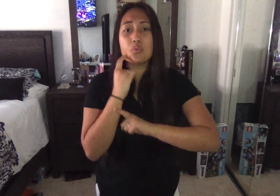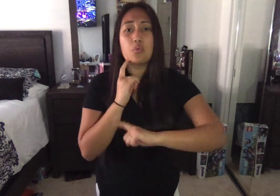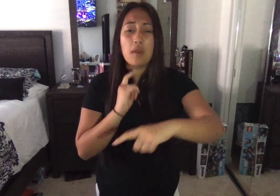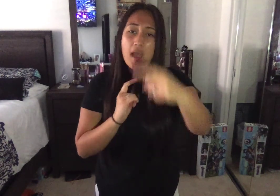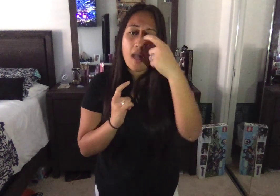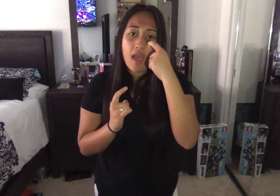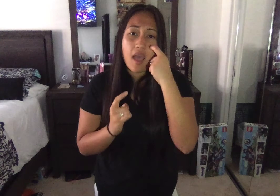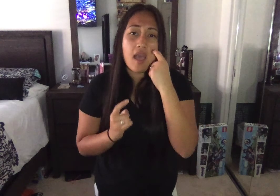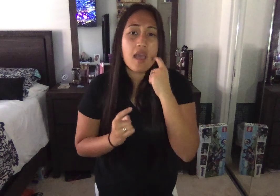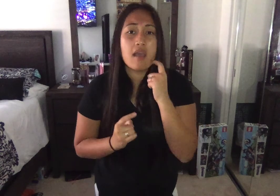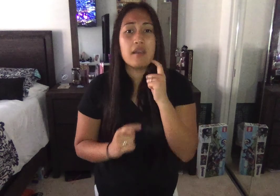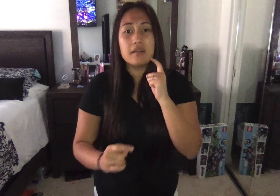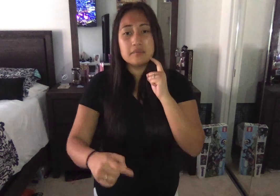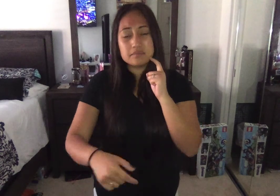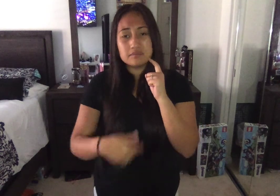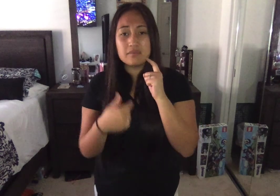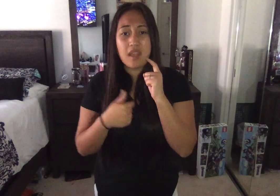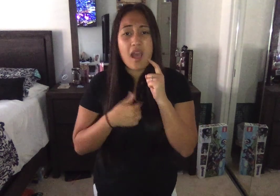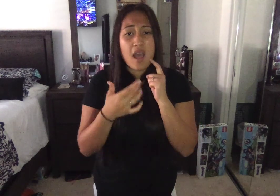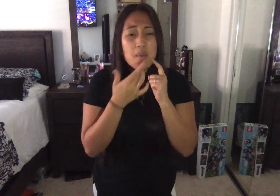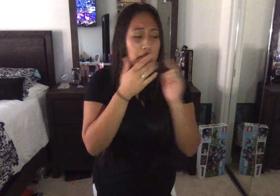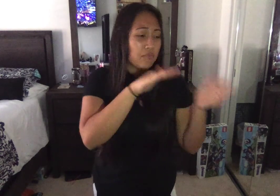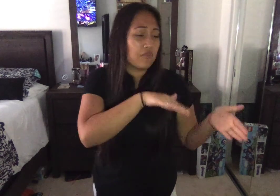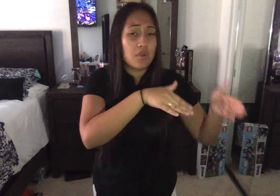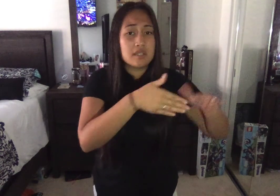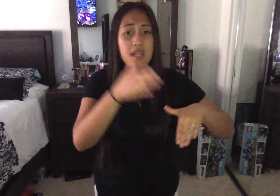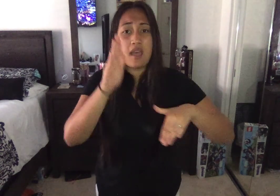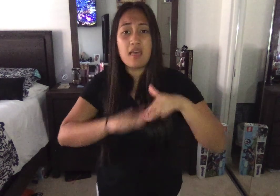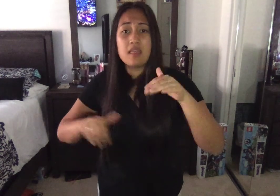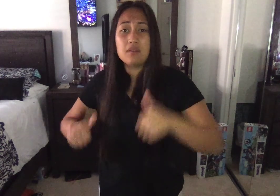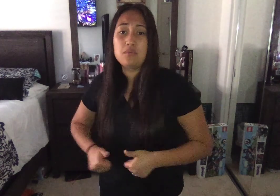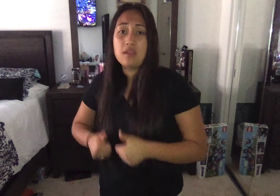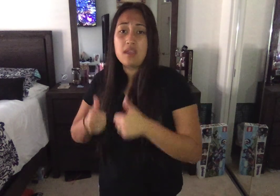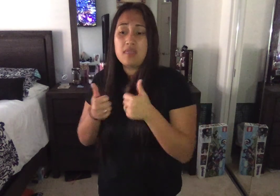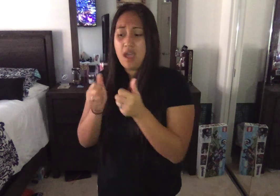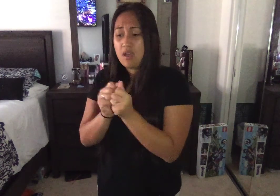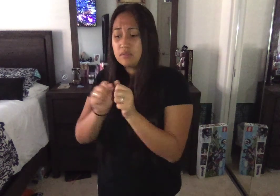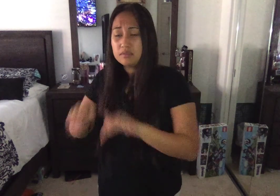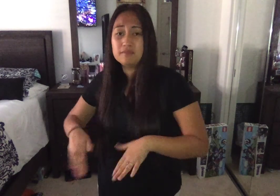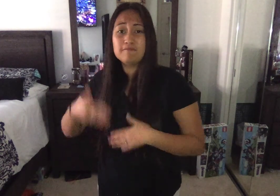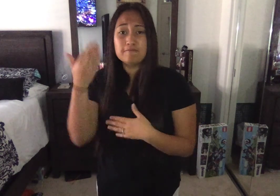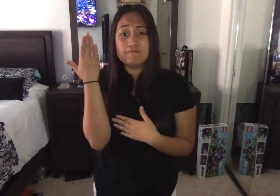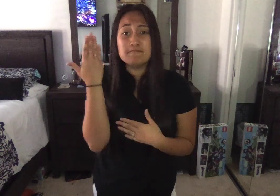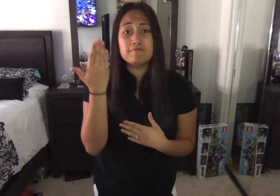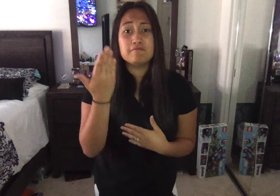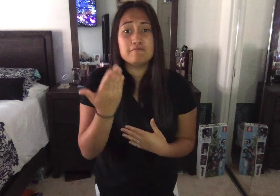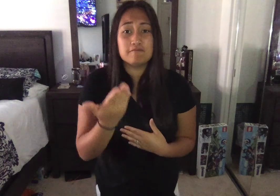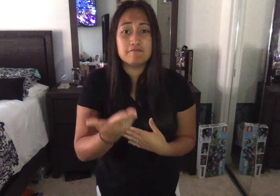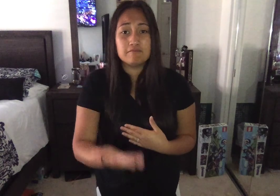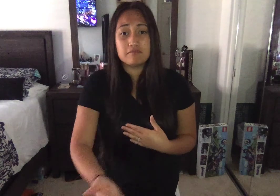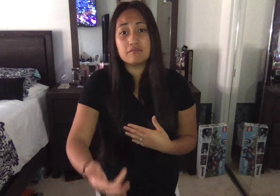I'd rather die than live without you I'd rather you